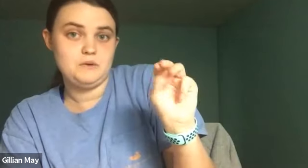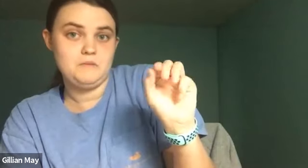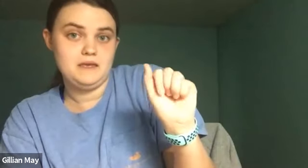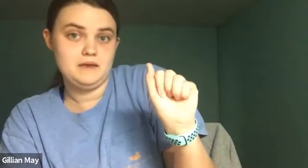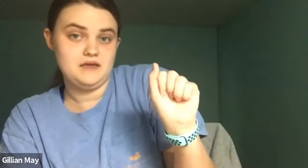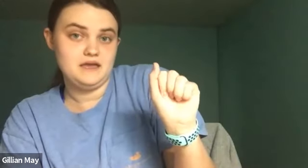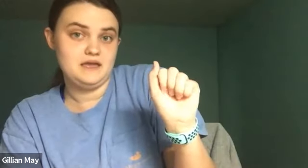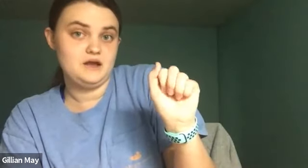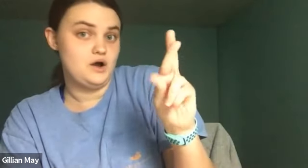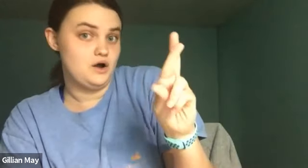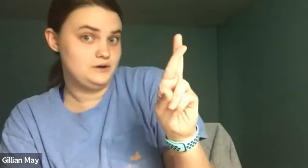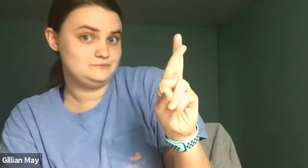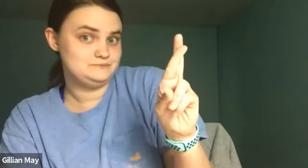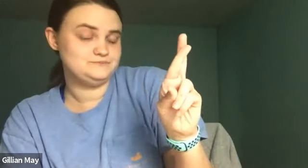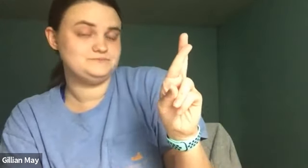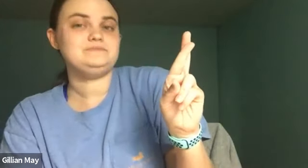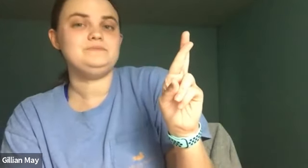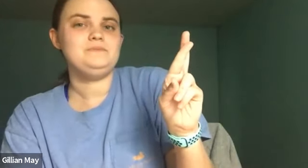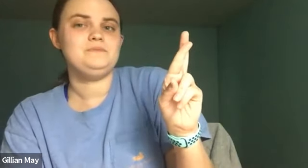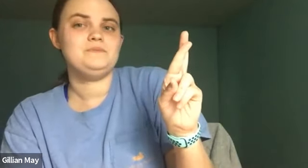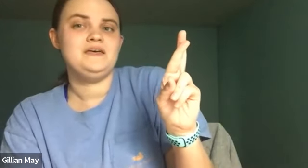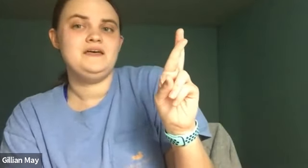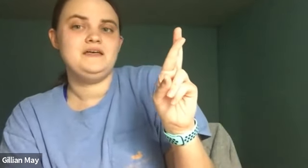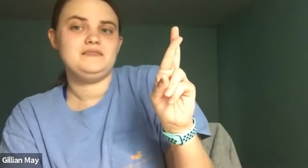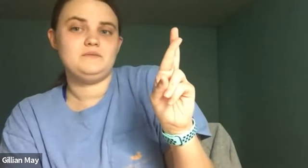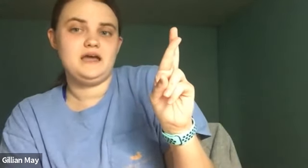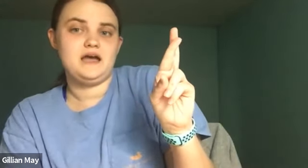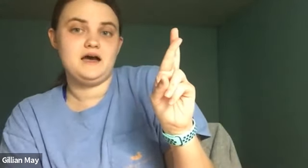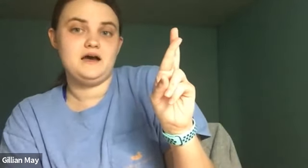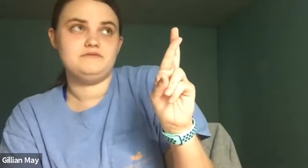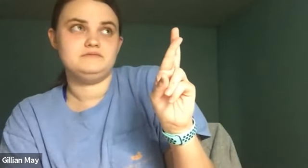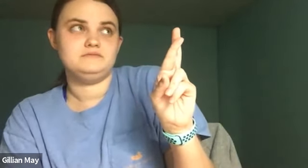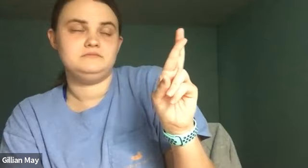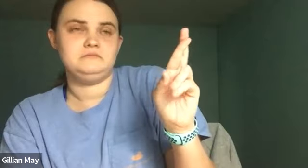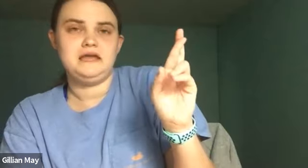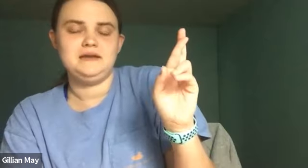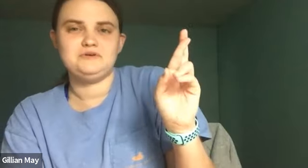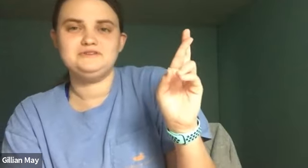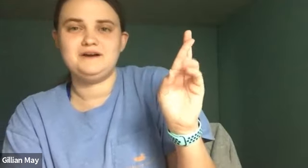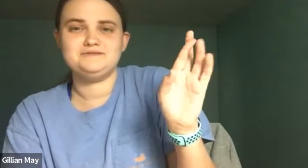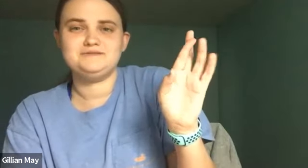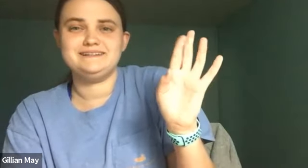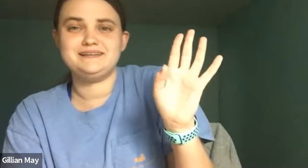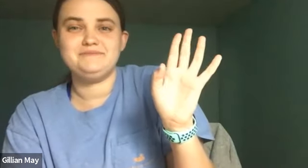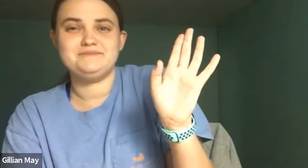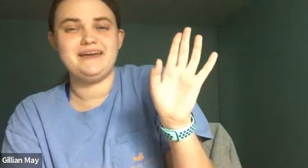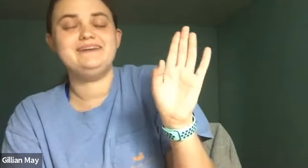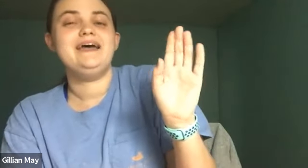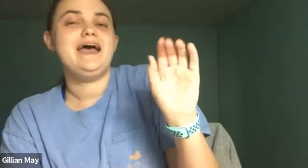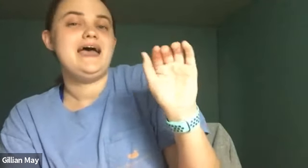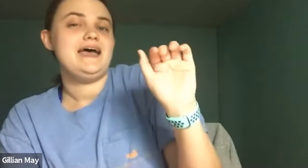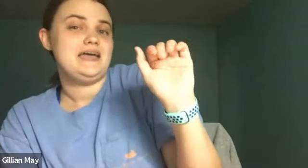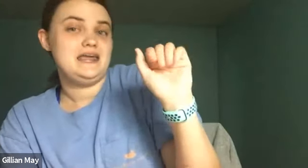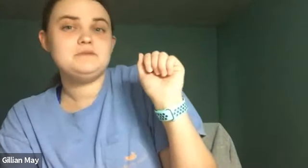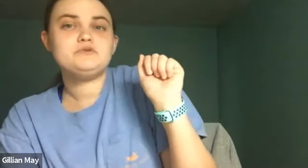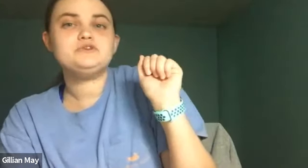So M-A-R. Then we have April. Sorry, I was ready to skip to May. In April,